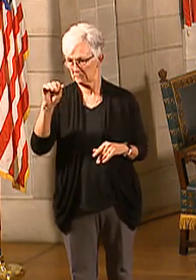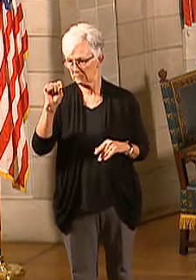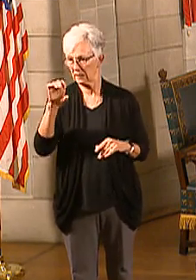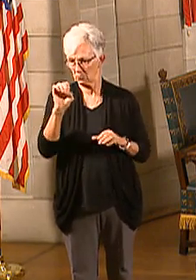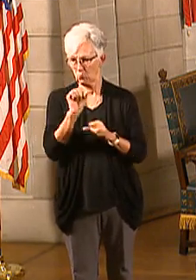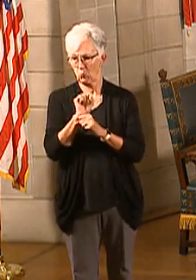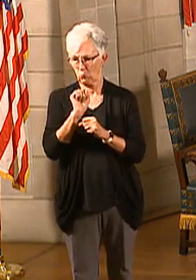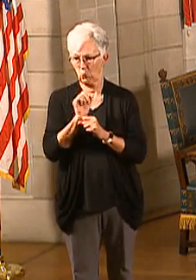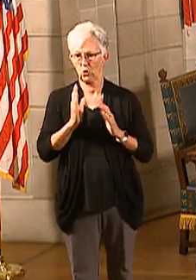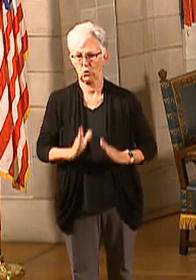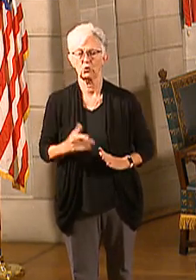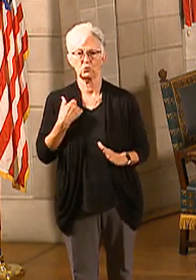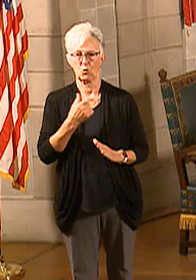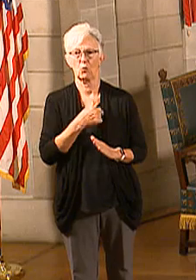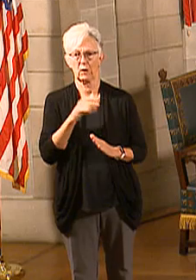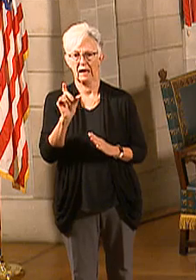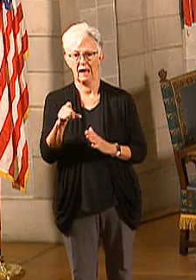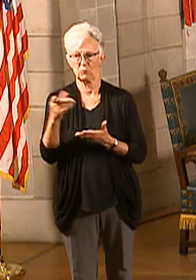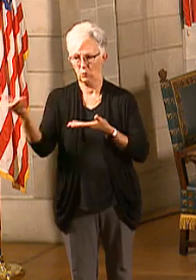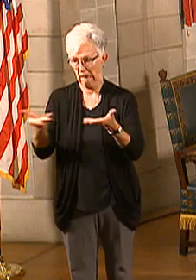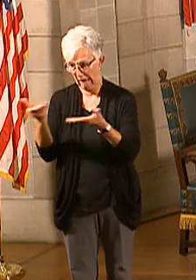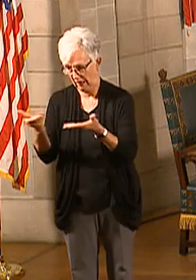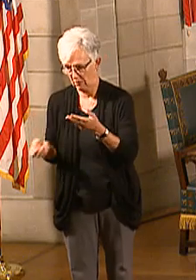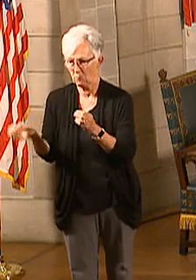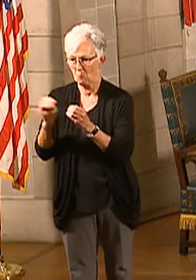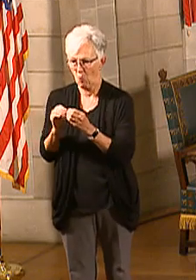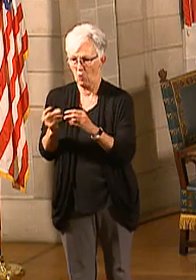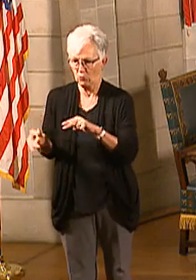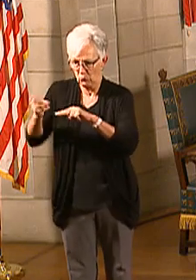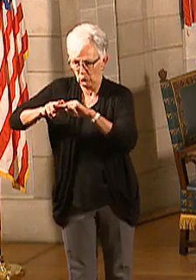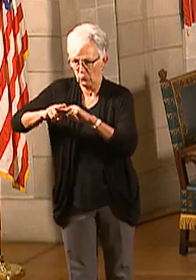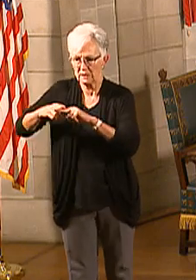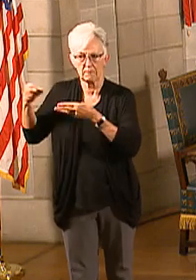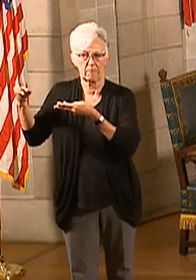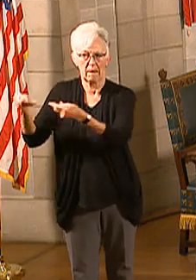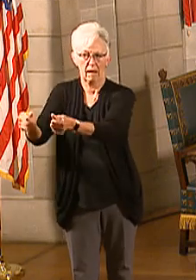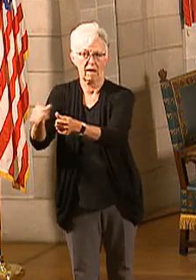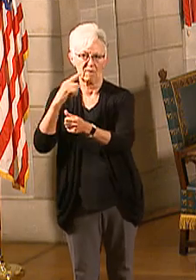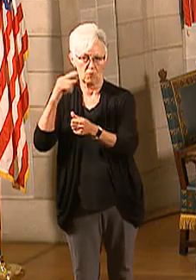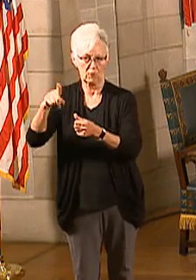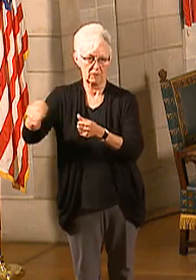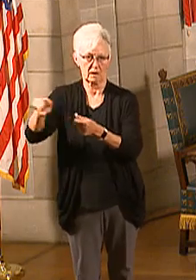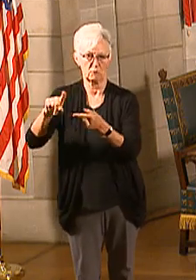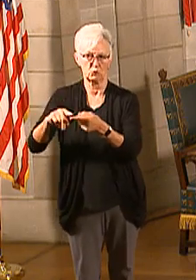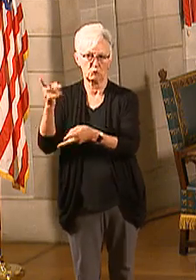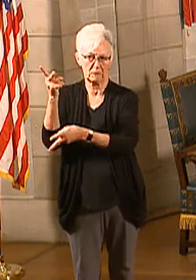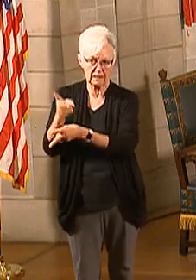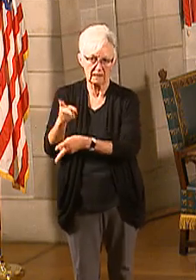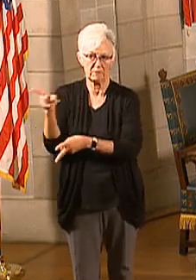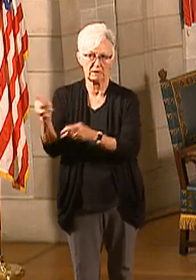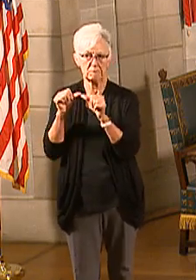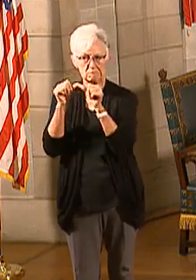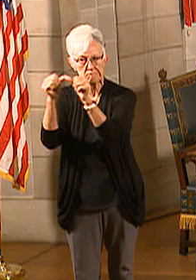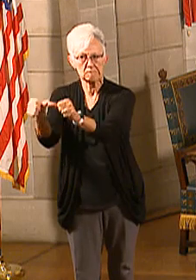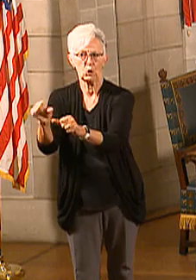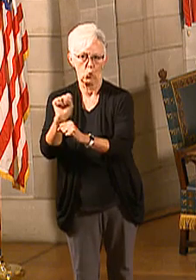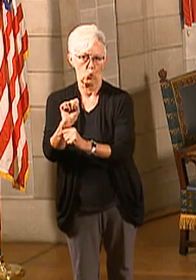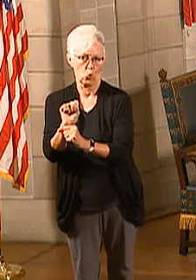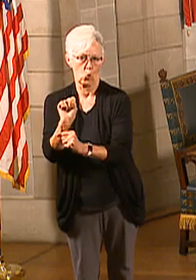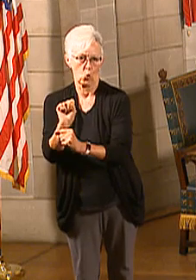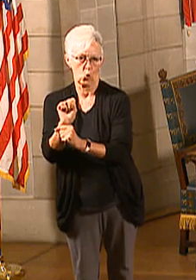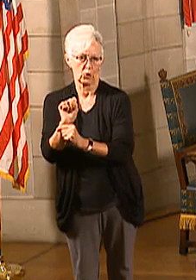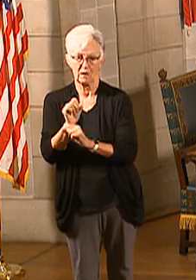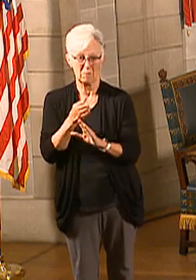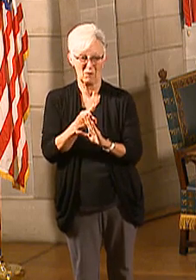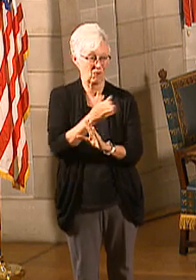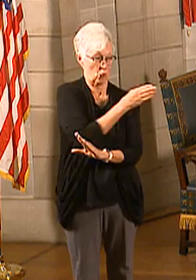caseworker pay by about 20% as well, and that's helped us reduce our attrition rate. So prior to doing the pay increase, our attrition rate was